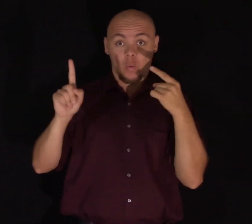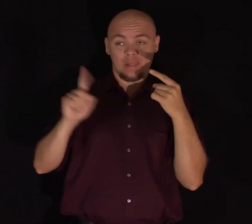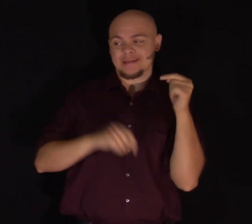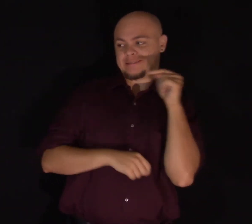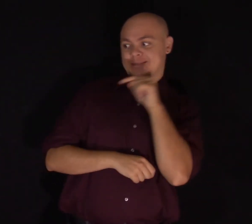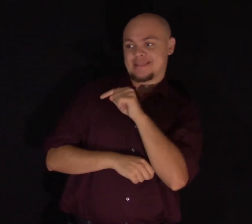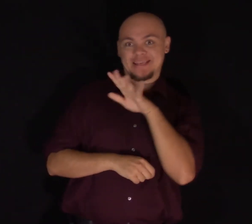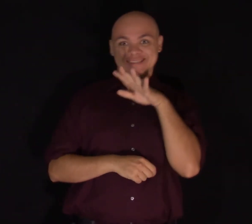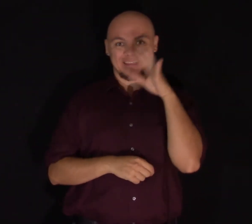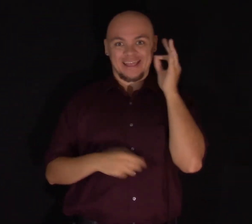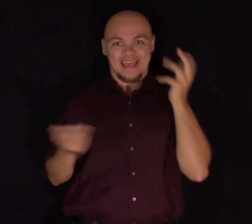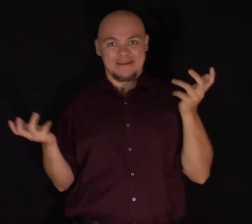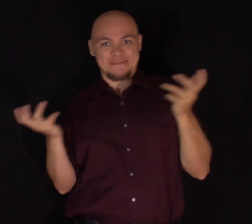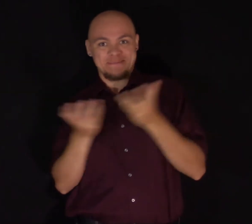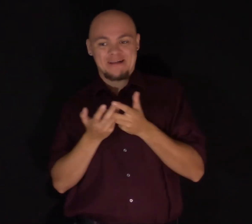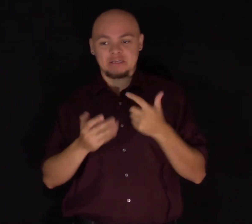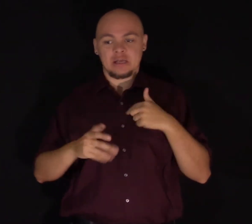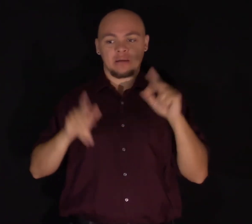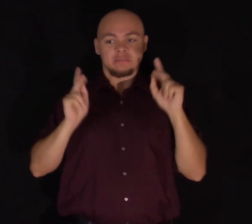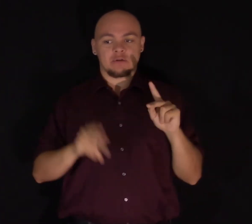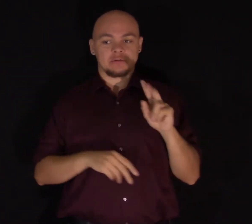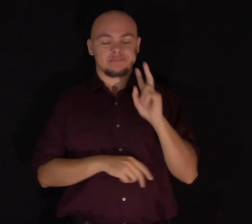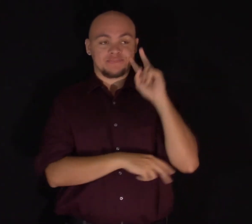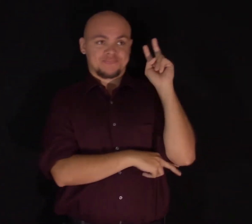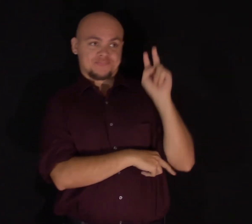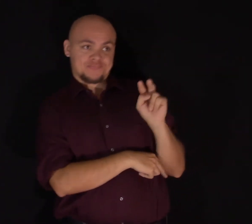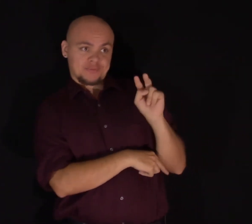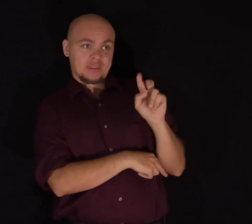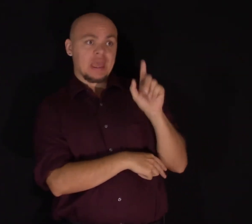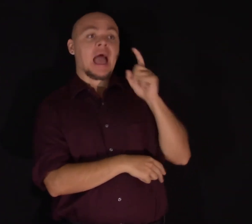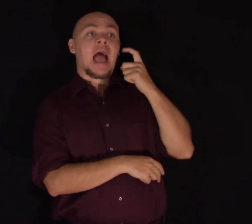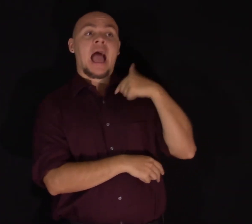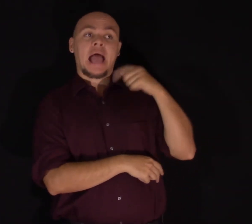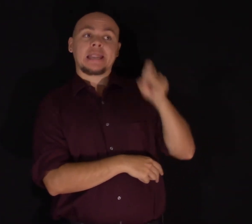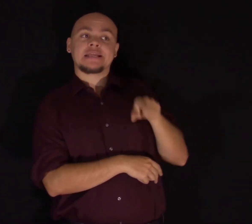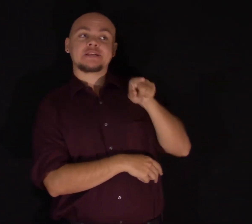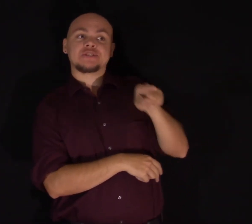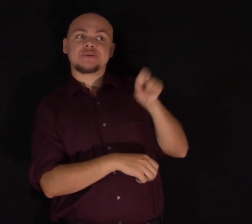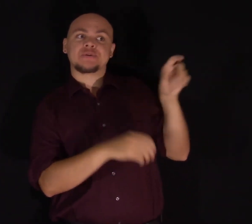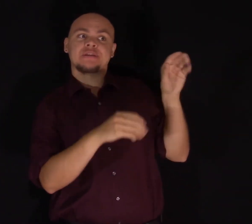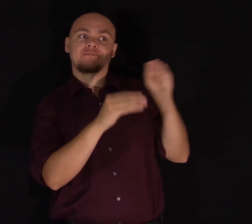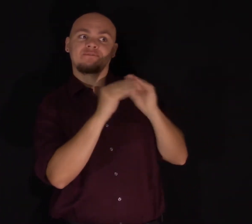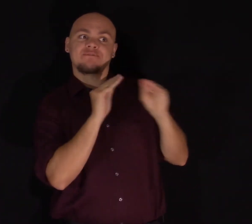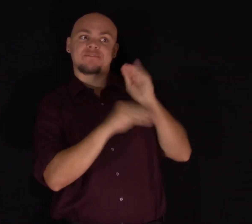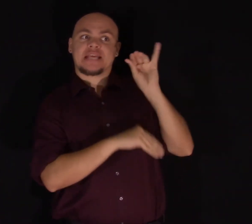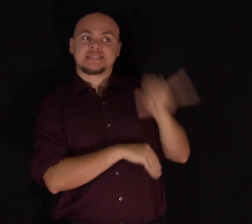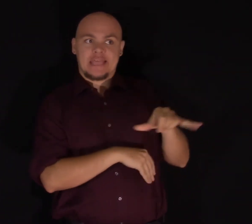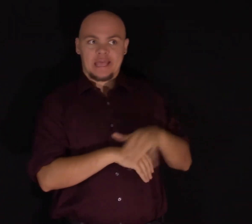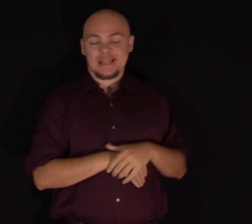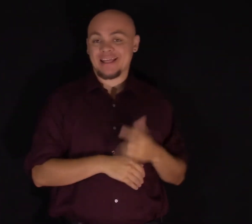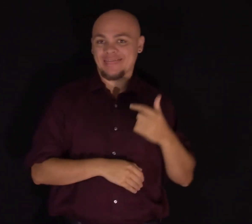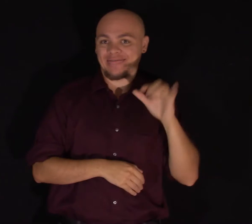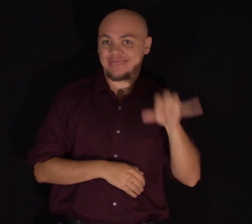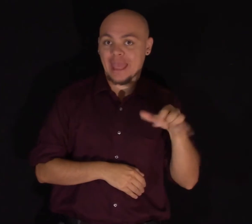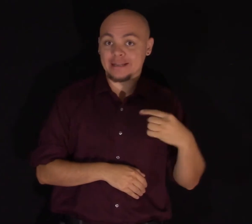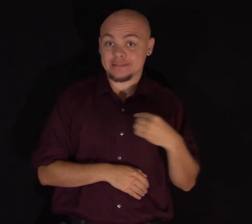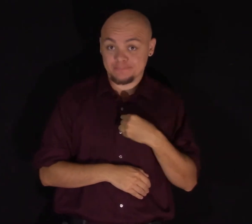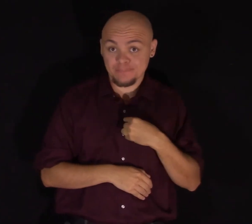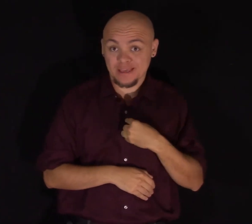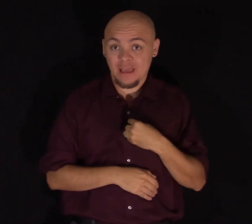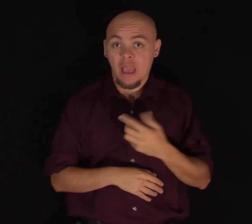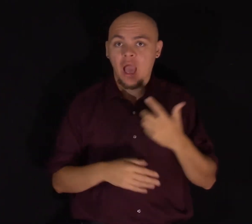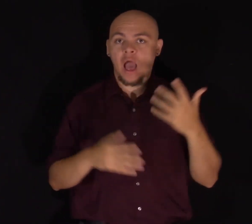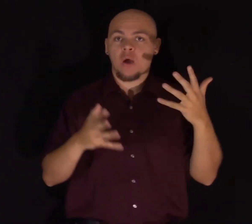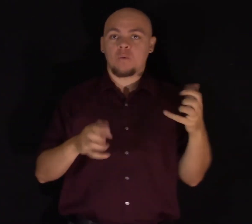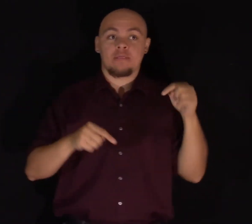I am the person who's looking at other people like, I need you to fix it. That is me. I want us to leave